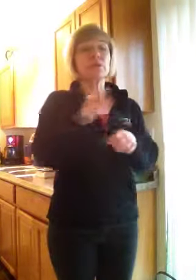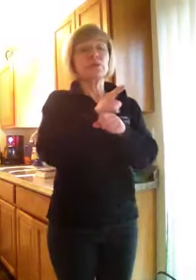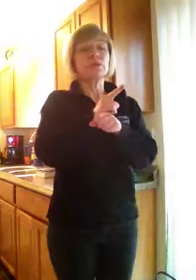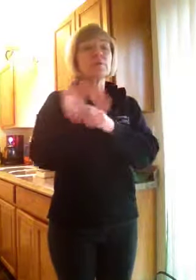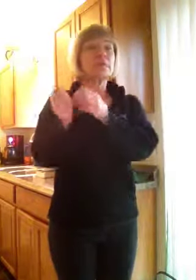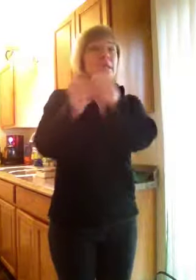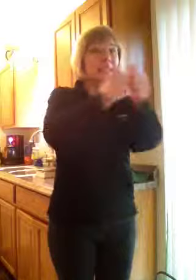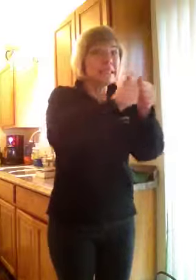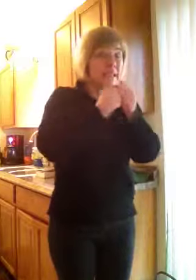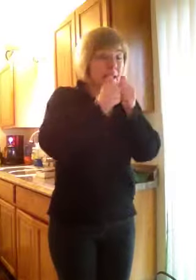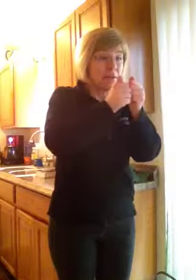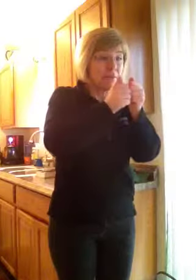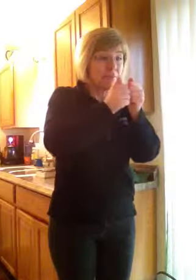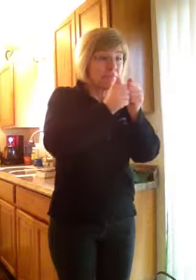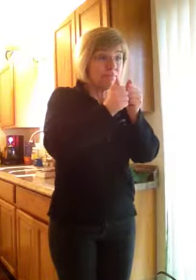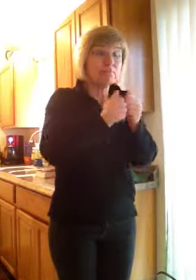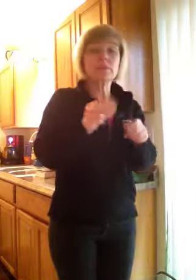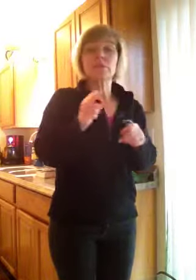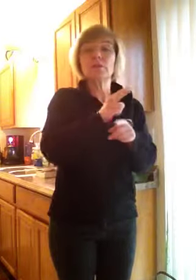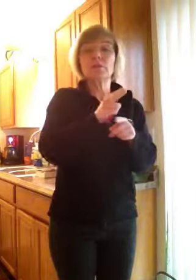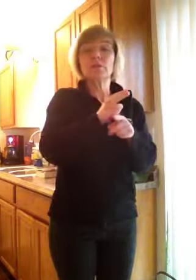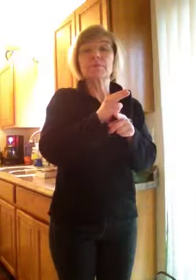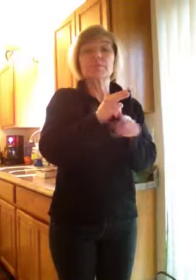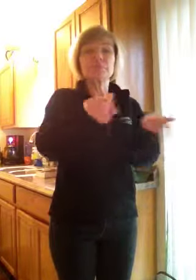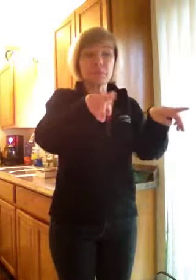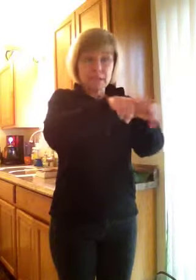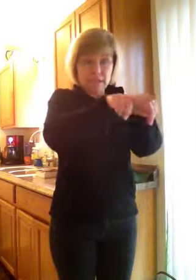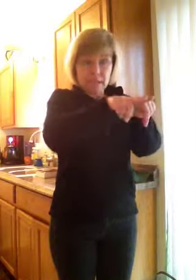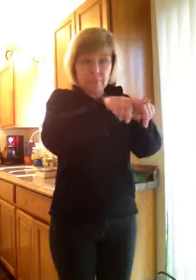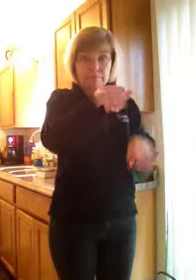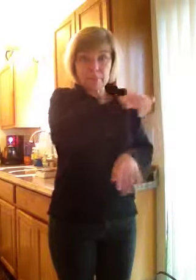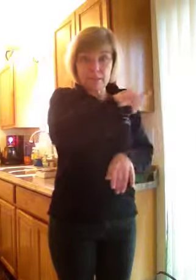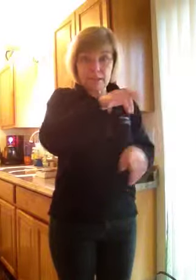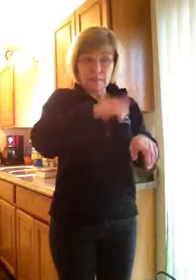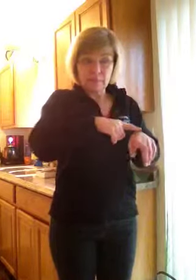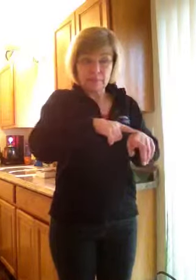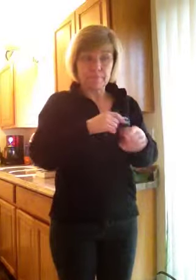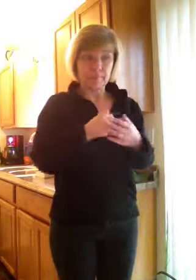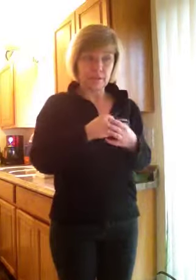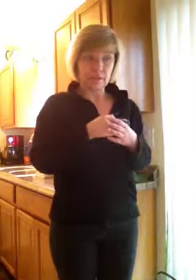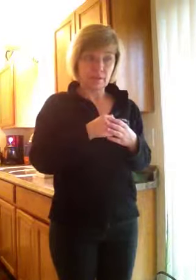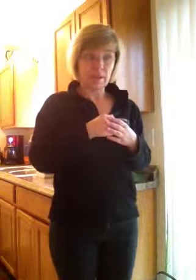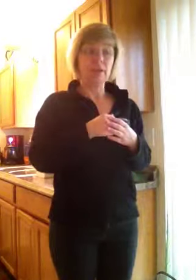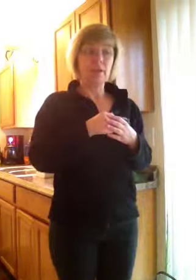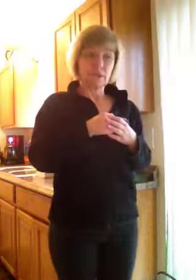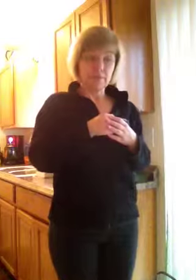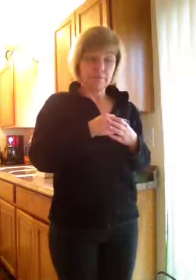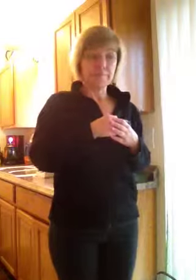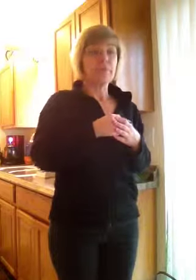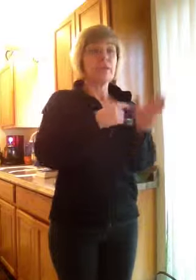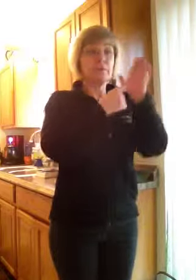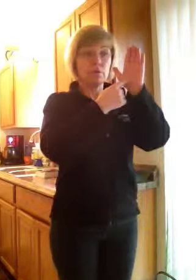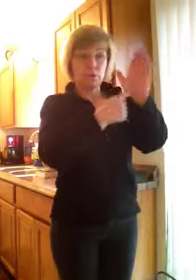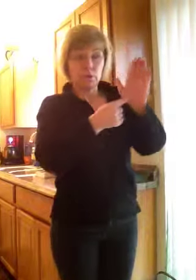can use them both at the same time. If you classify triangles both by their angles and by their sides, it turns out that there's